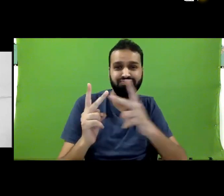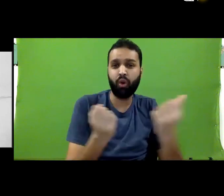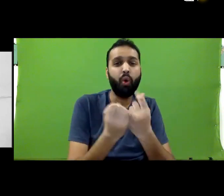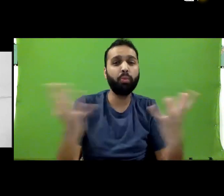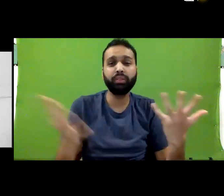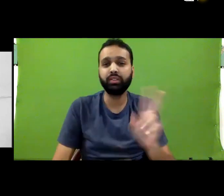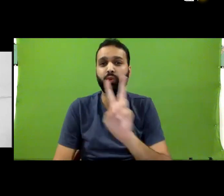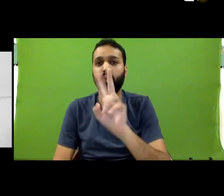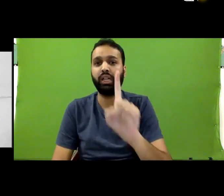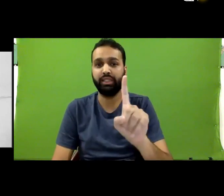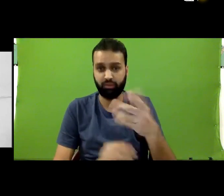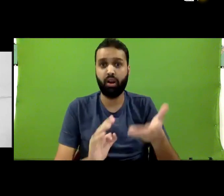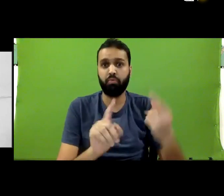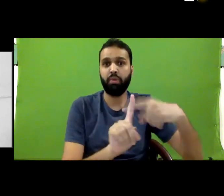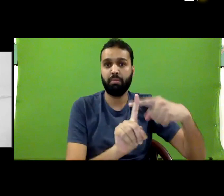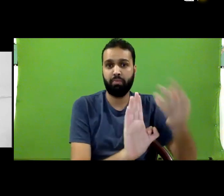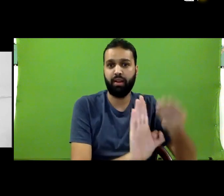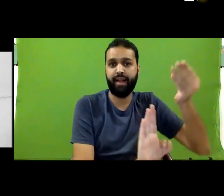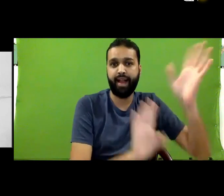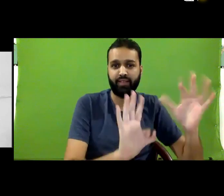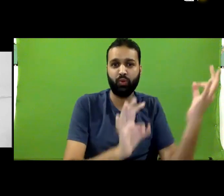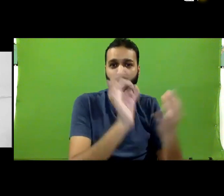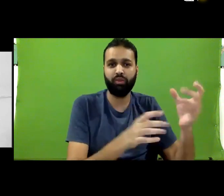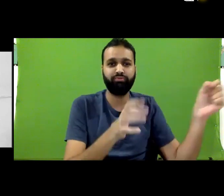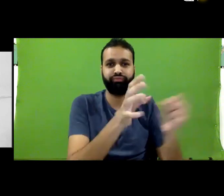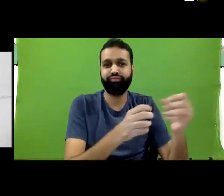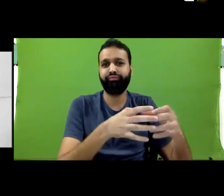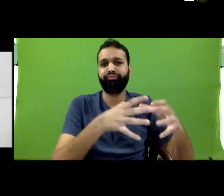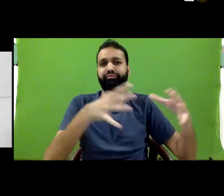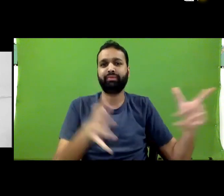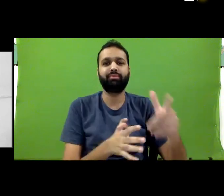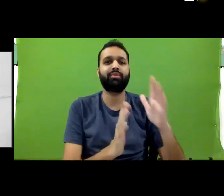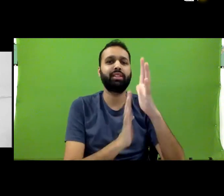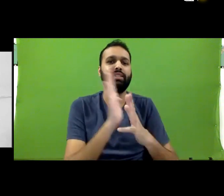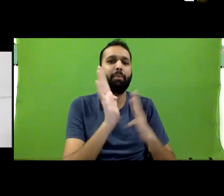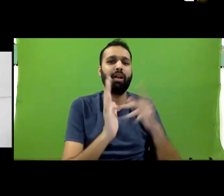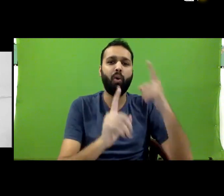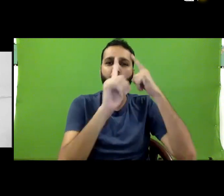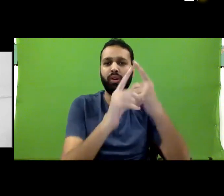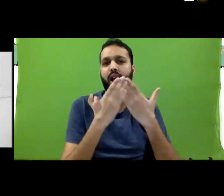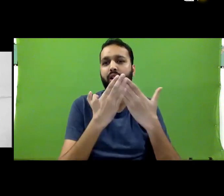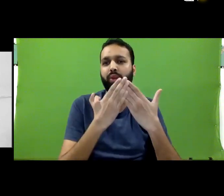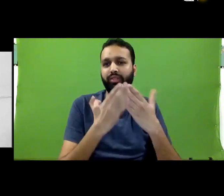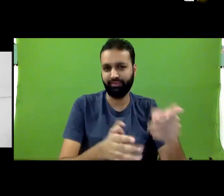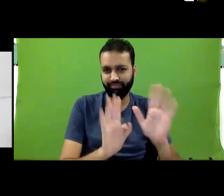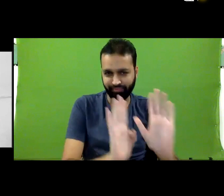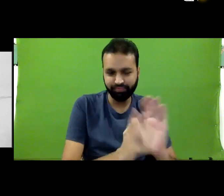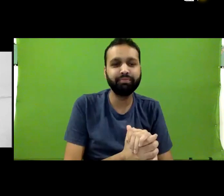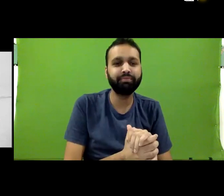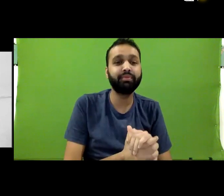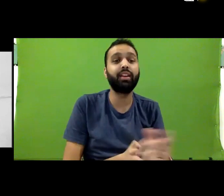The courses that we are running are 21 plus, and new courses are getting added every day, and we have been